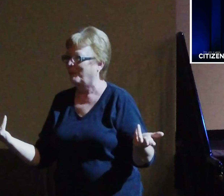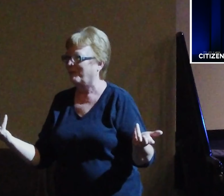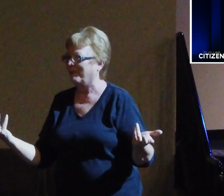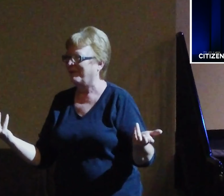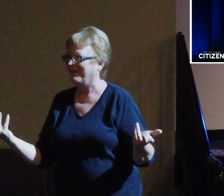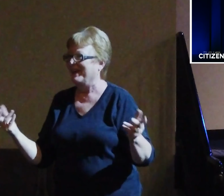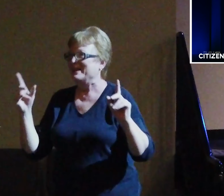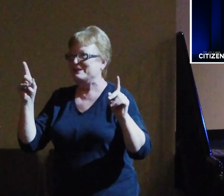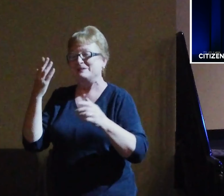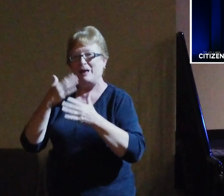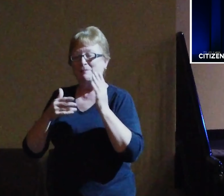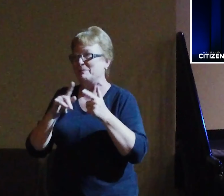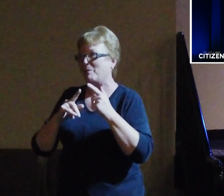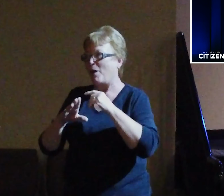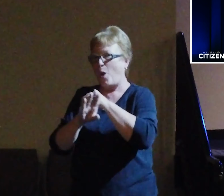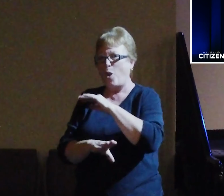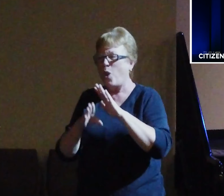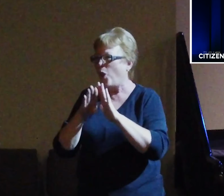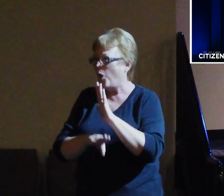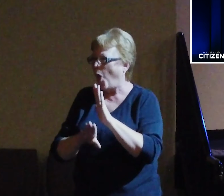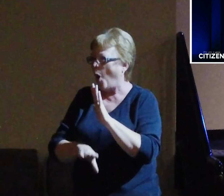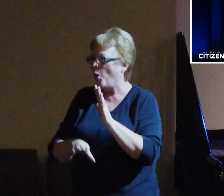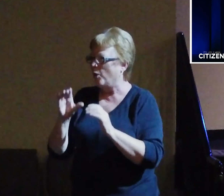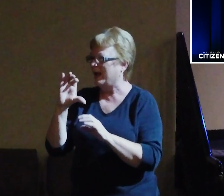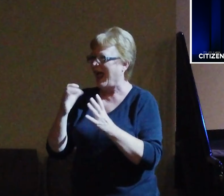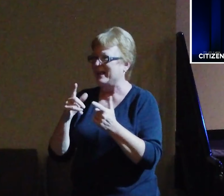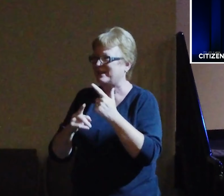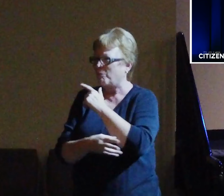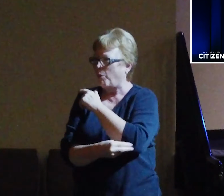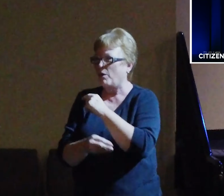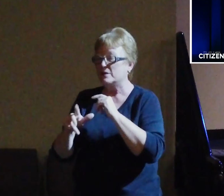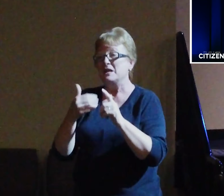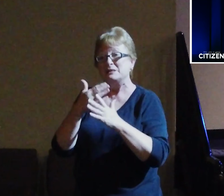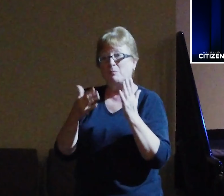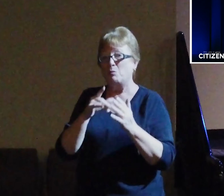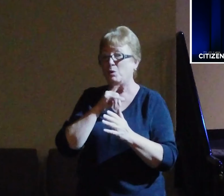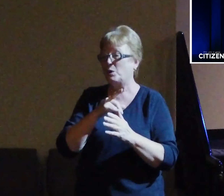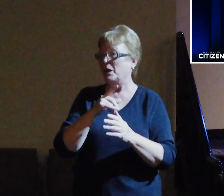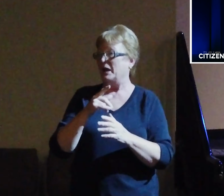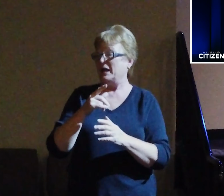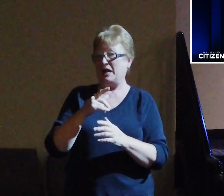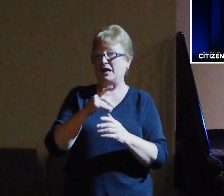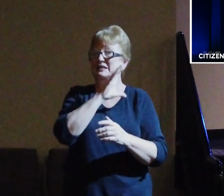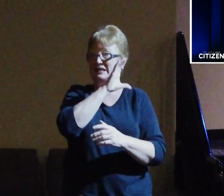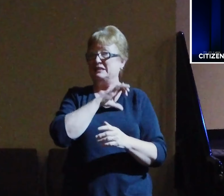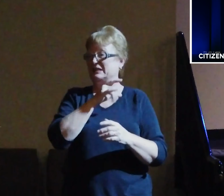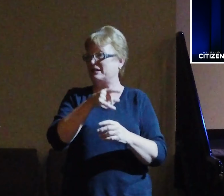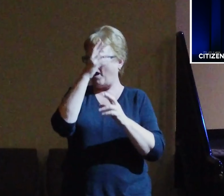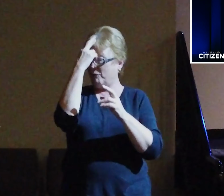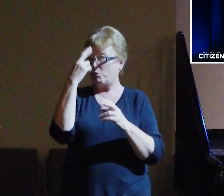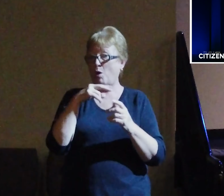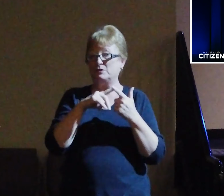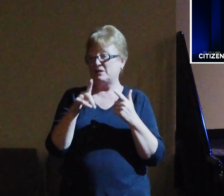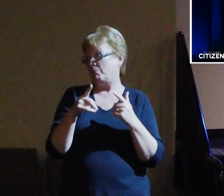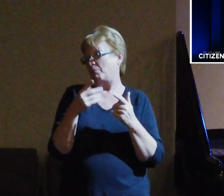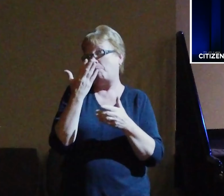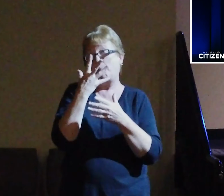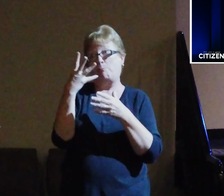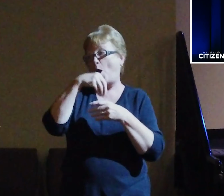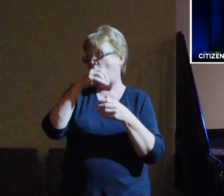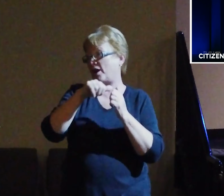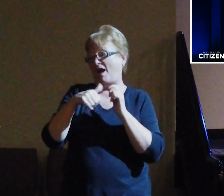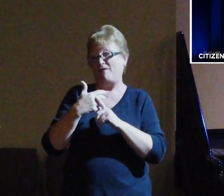likely lower class, possibly in servitude, while others were citizens of Rome, possibly veterans of the Roman army of which they